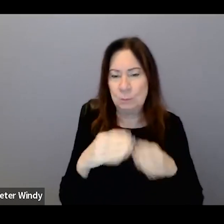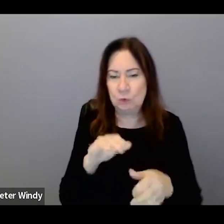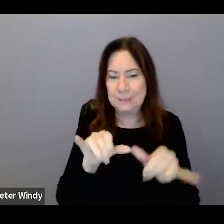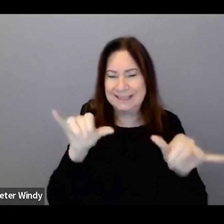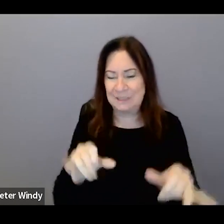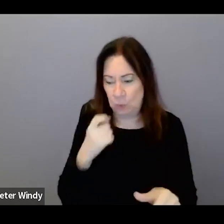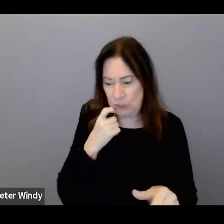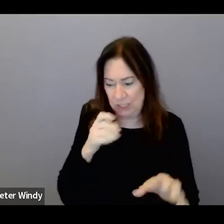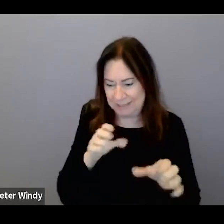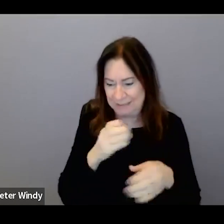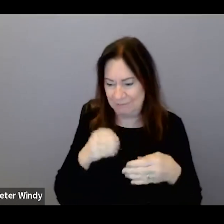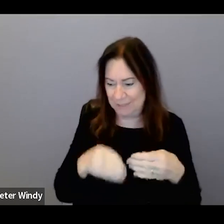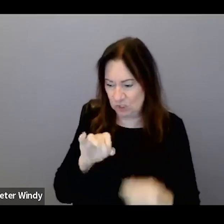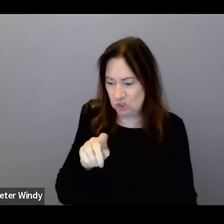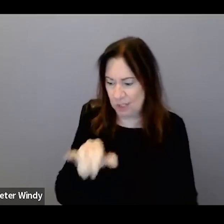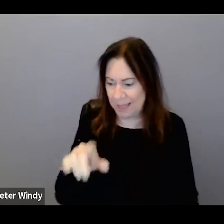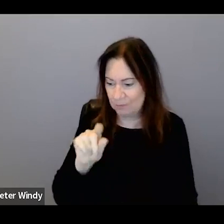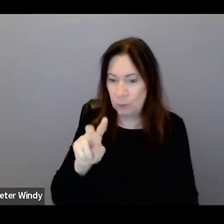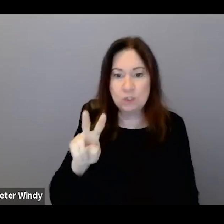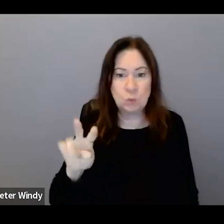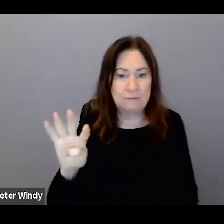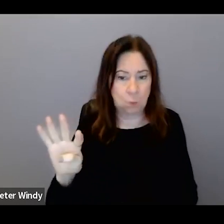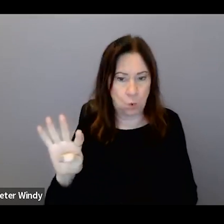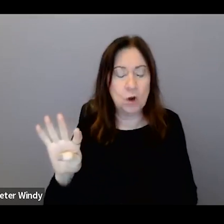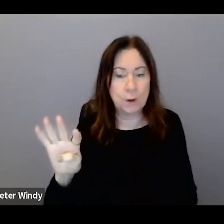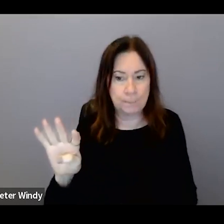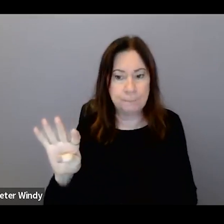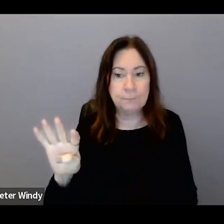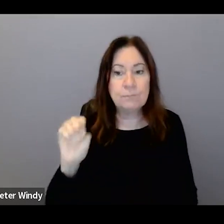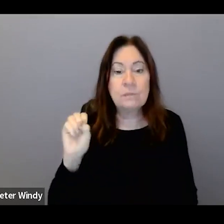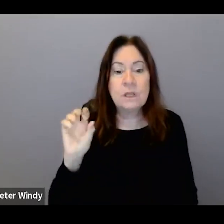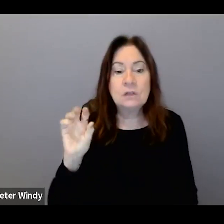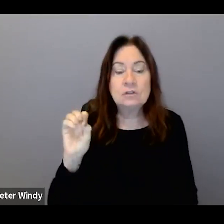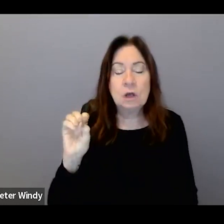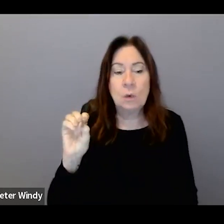completed doing that July of 2024. So